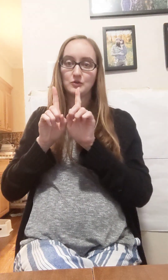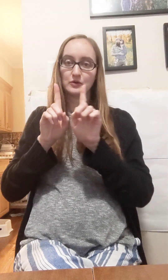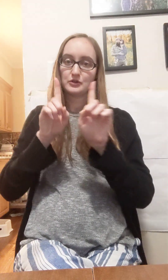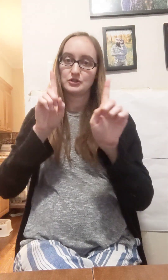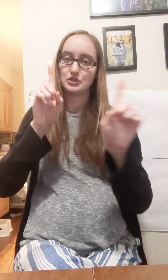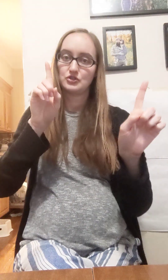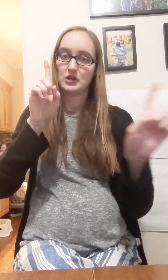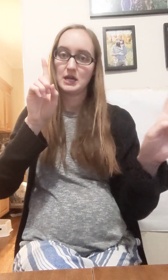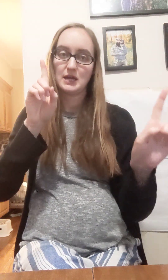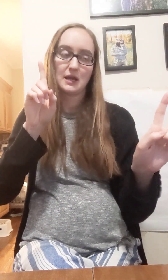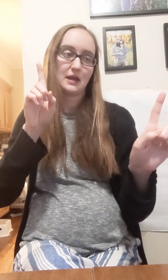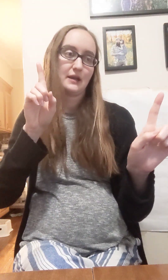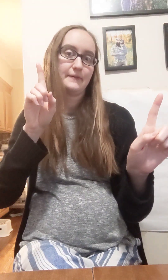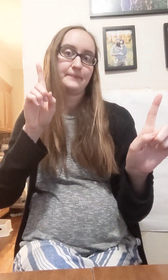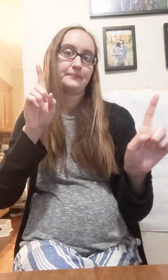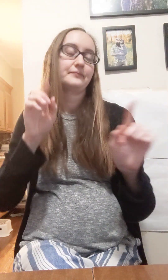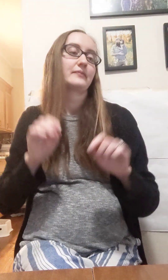were straying